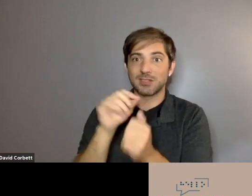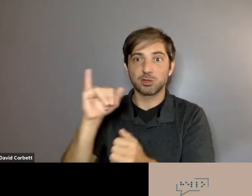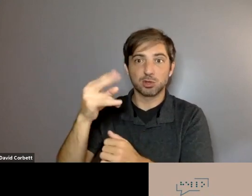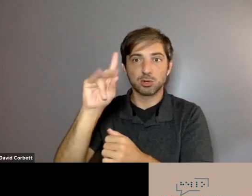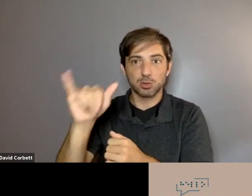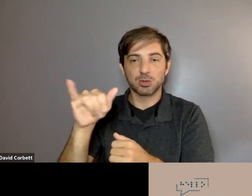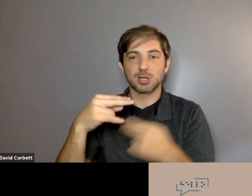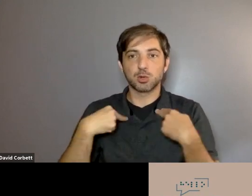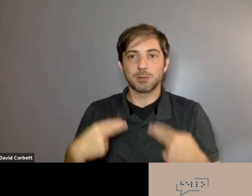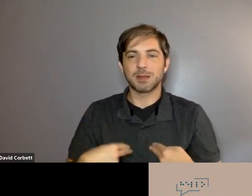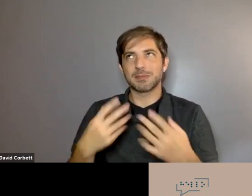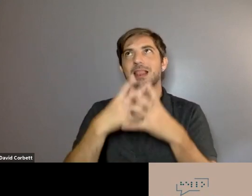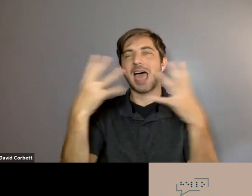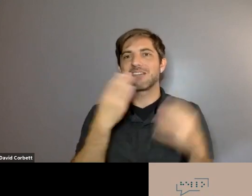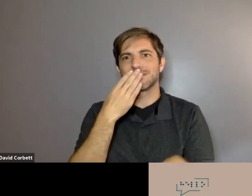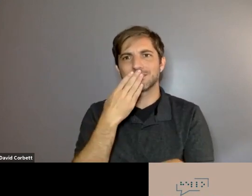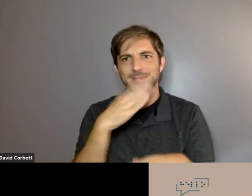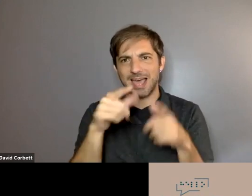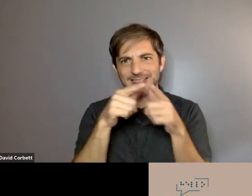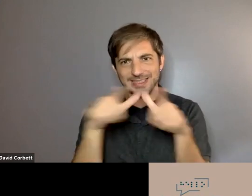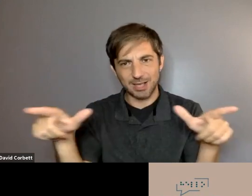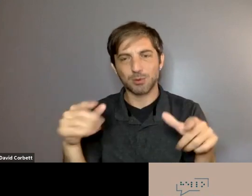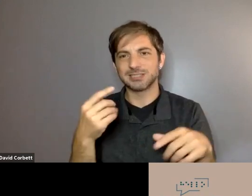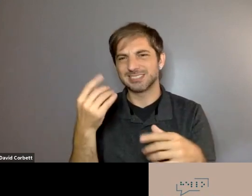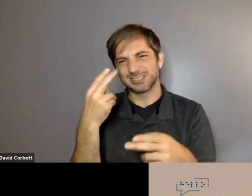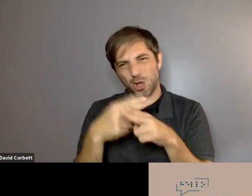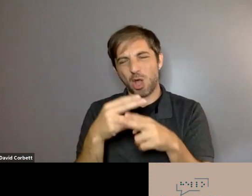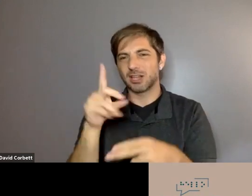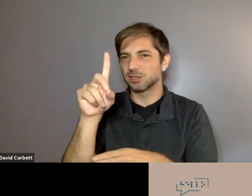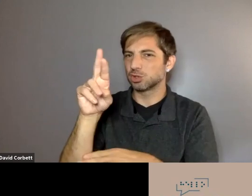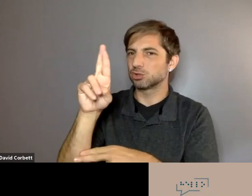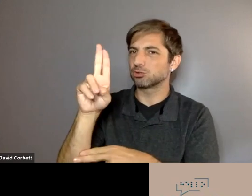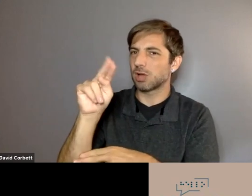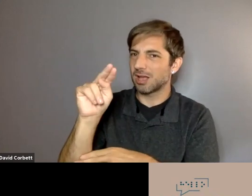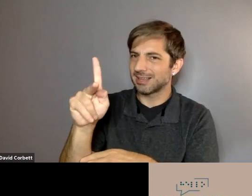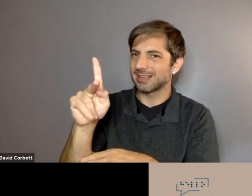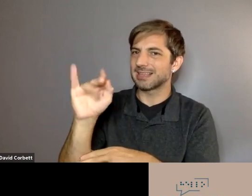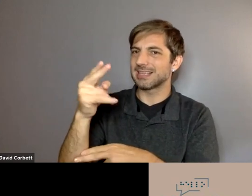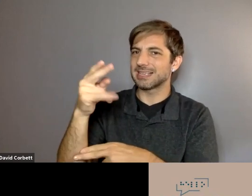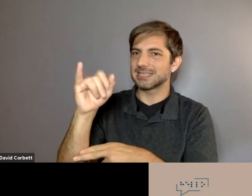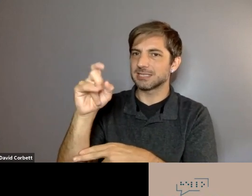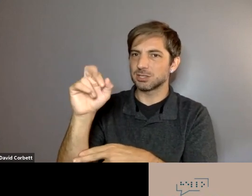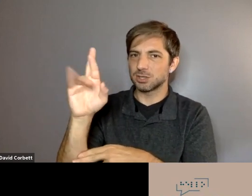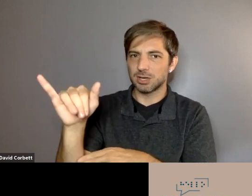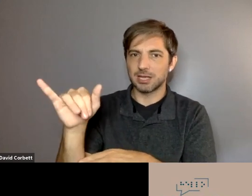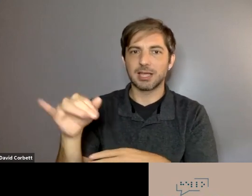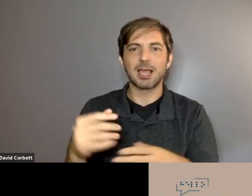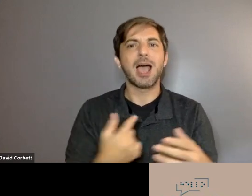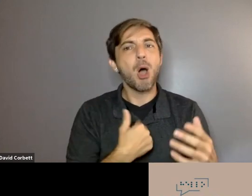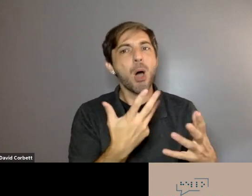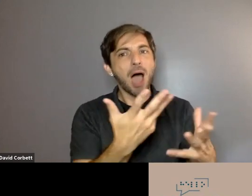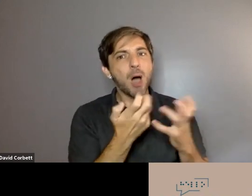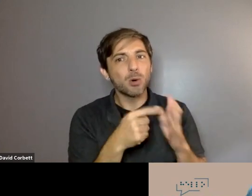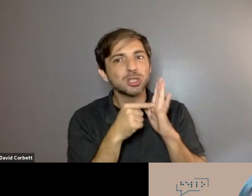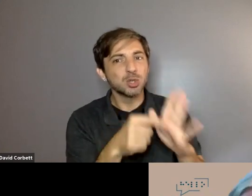a lot of language in it, so it is a drunk history, but it is spectacular. And I always want to show that as a training